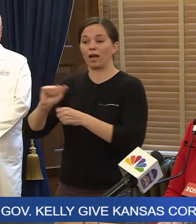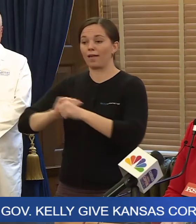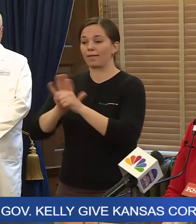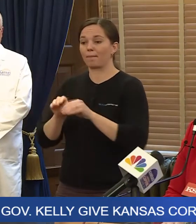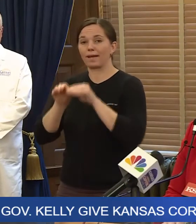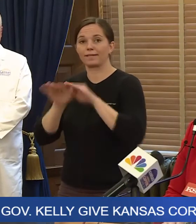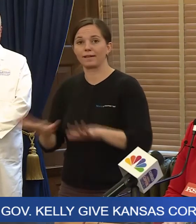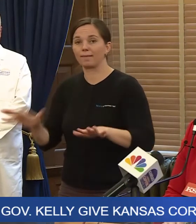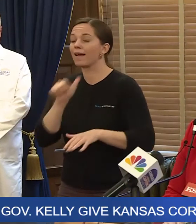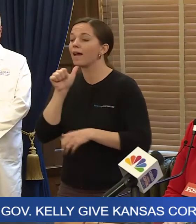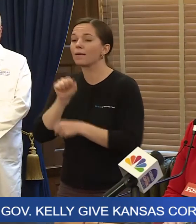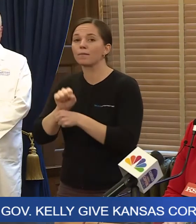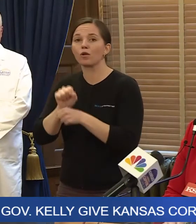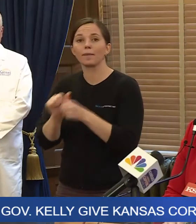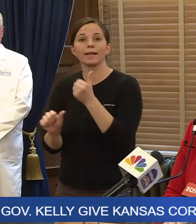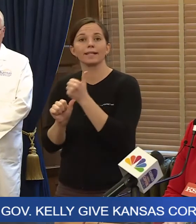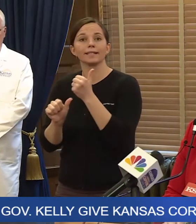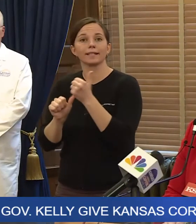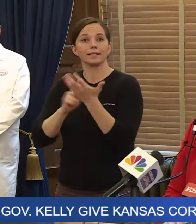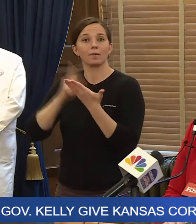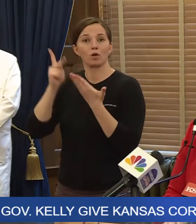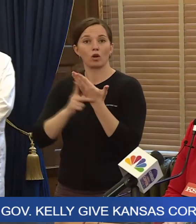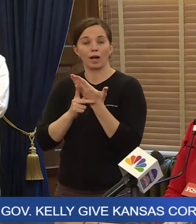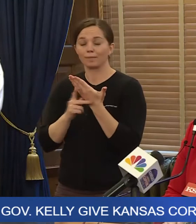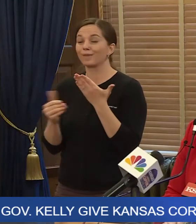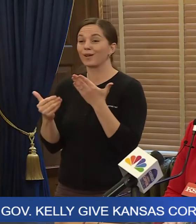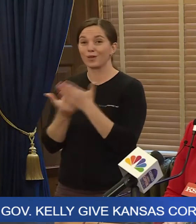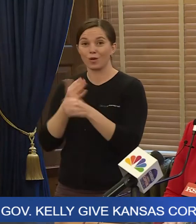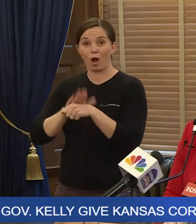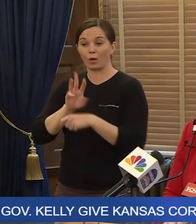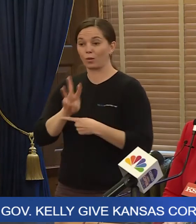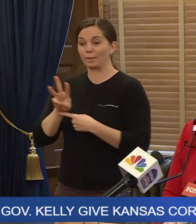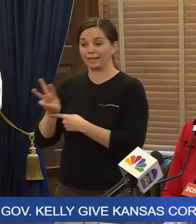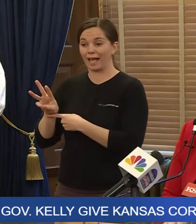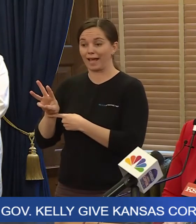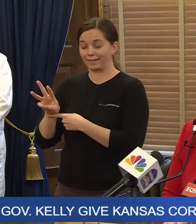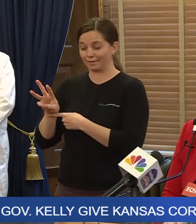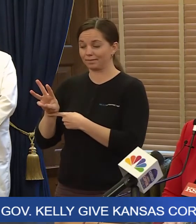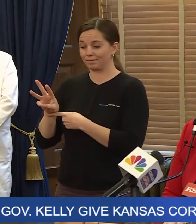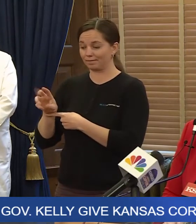Assistance Program, yesterday morning on our new part of our website,